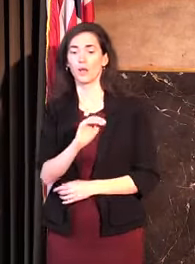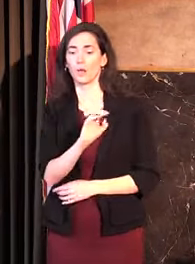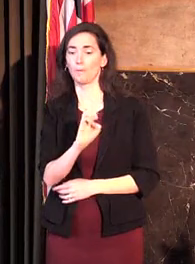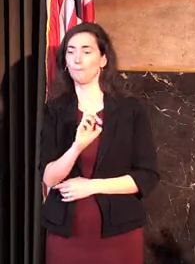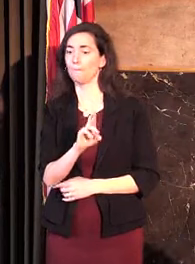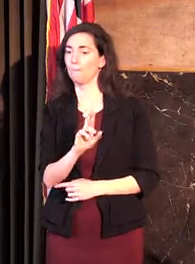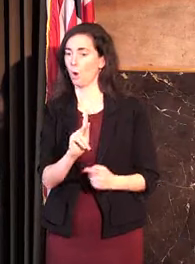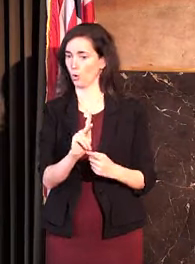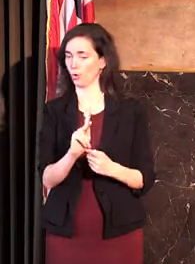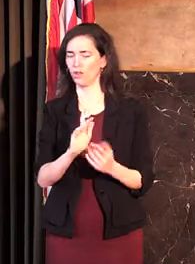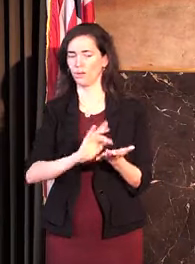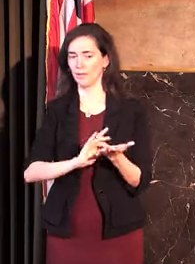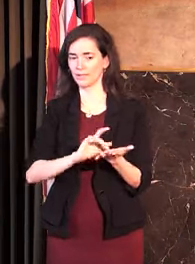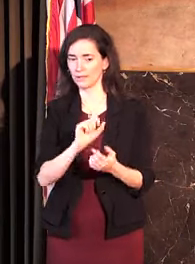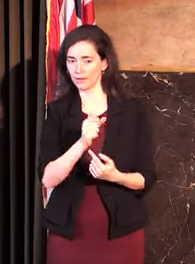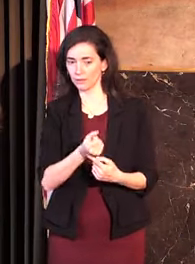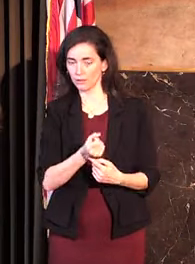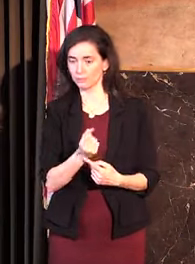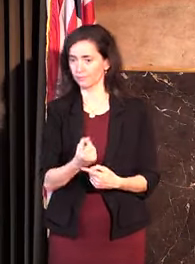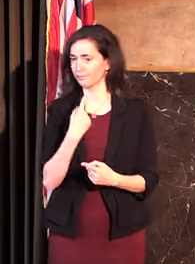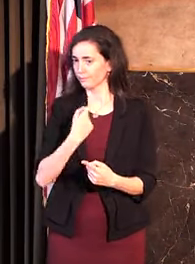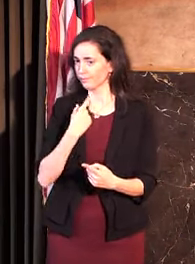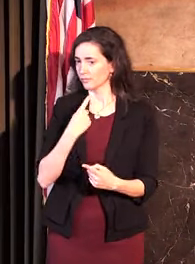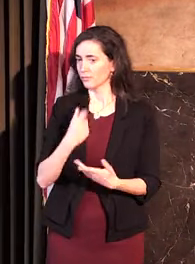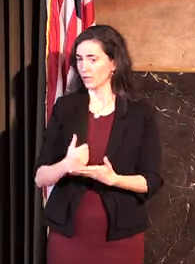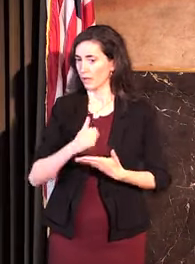and potentially one by